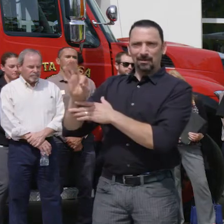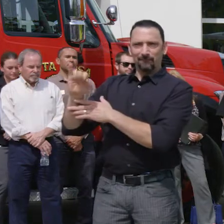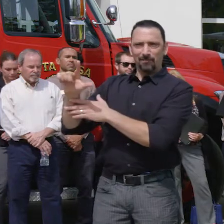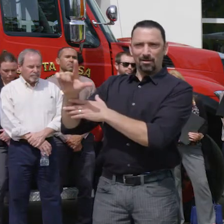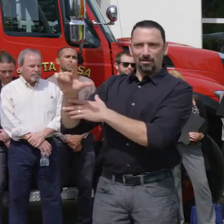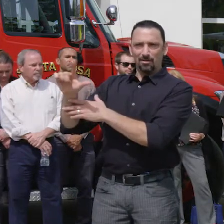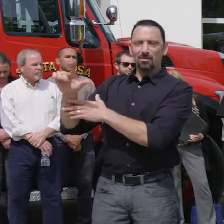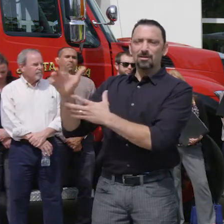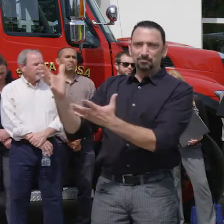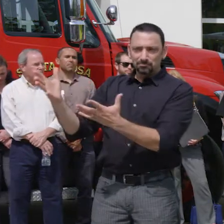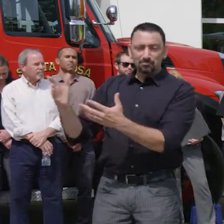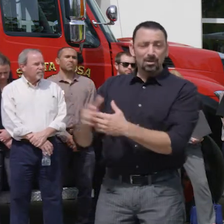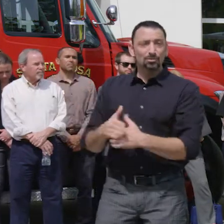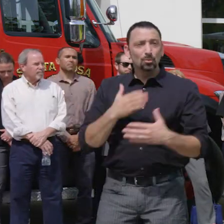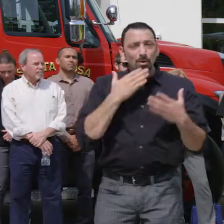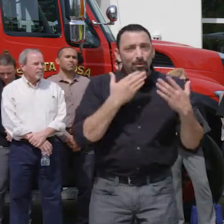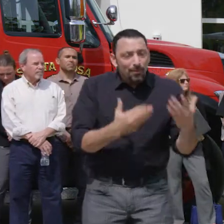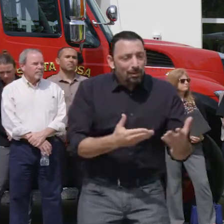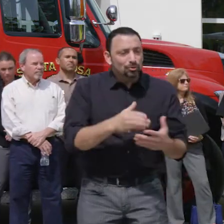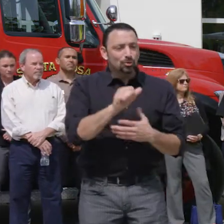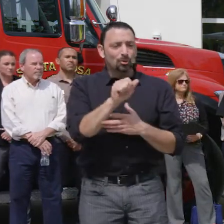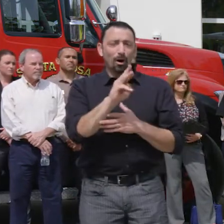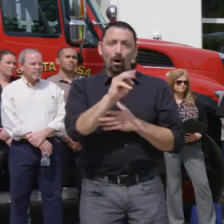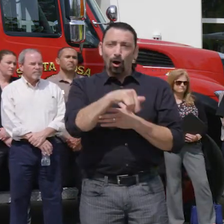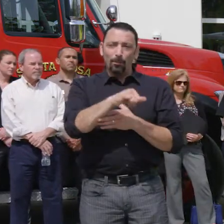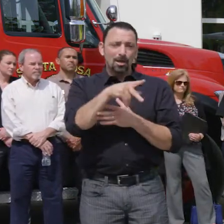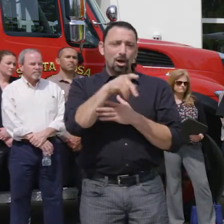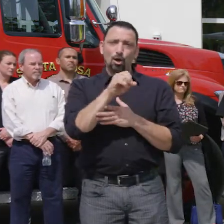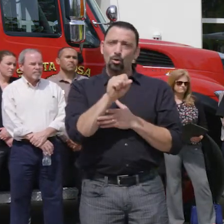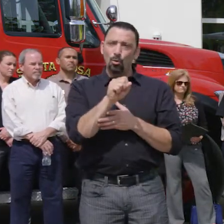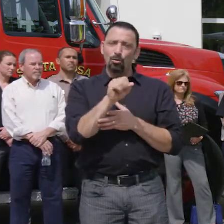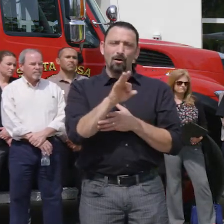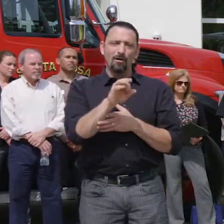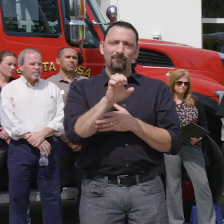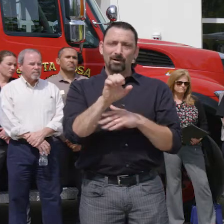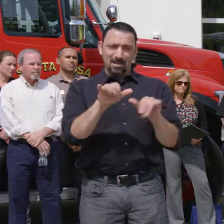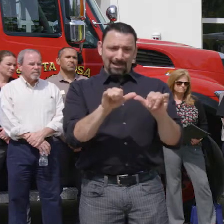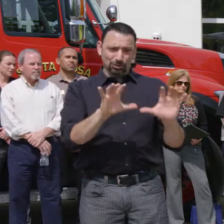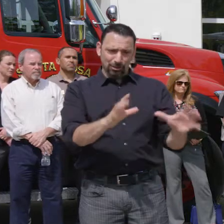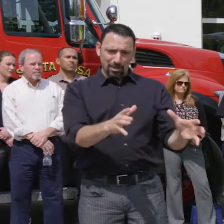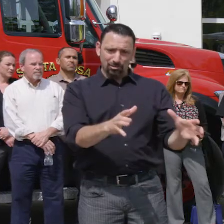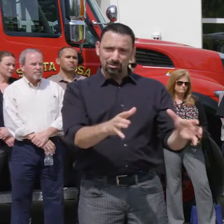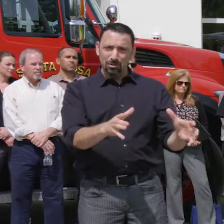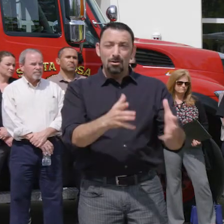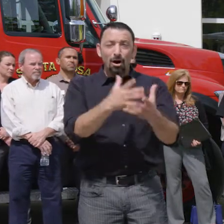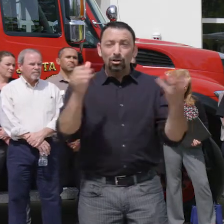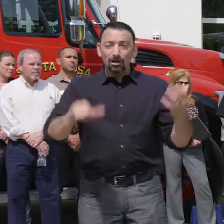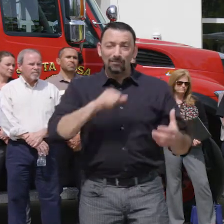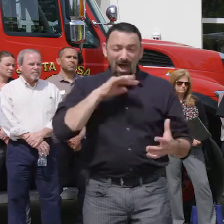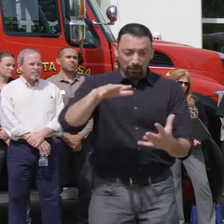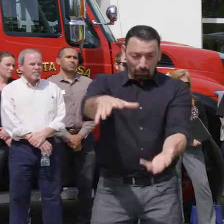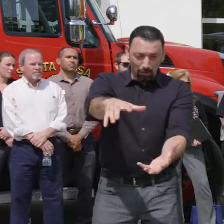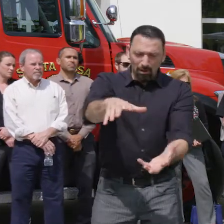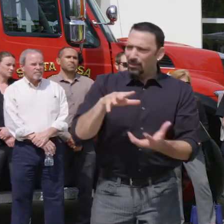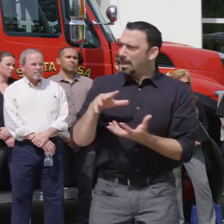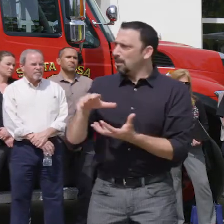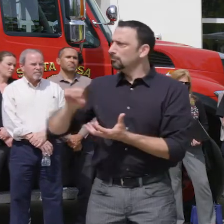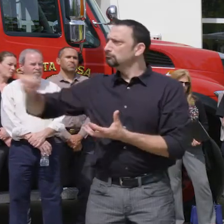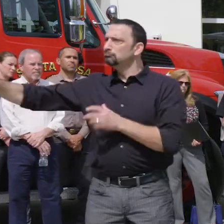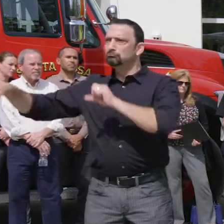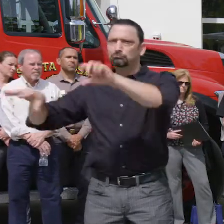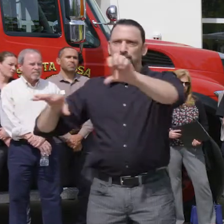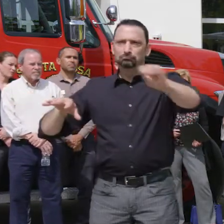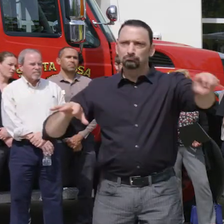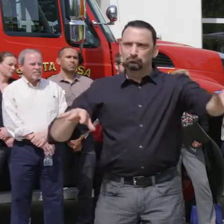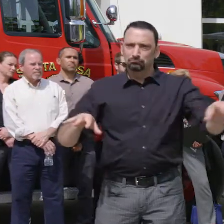the Army Corps of Engineers and their contractors, they diverted the majority of that material, which is what it